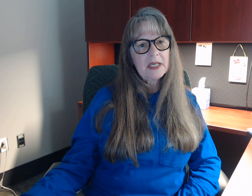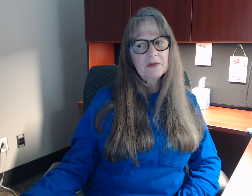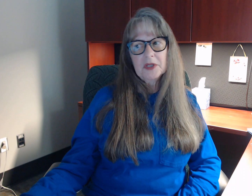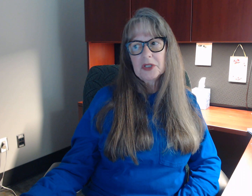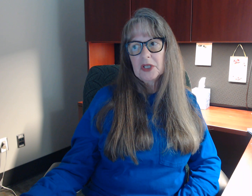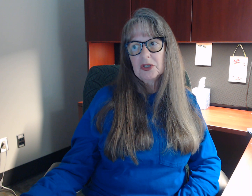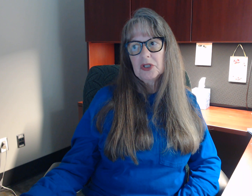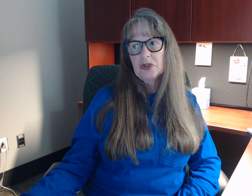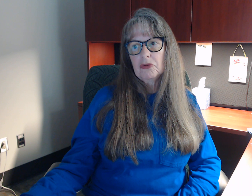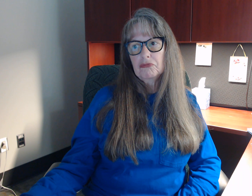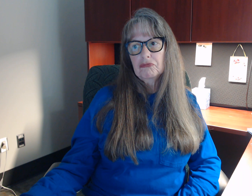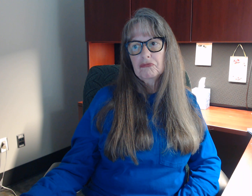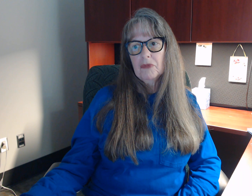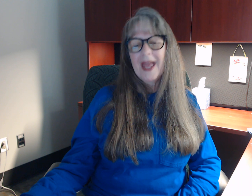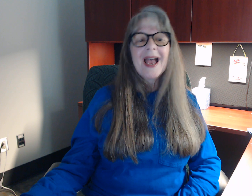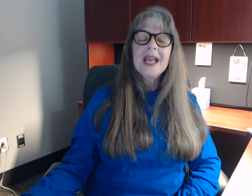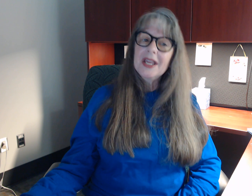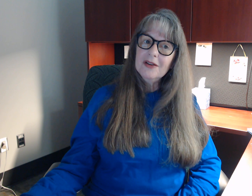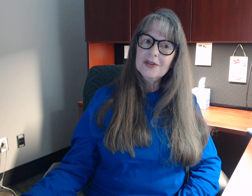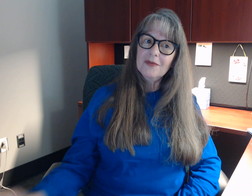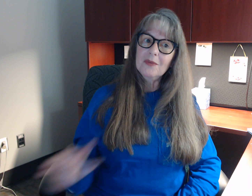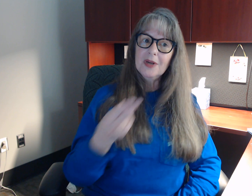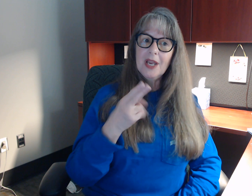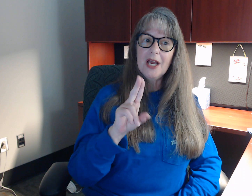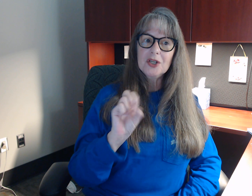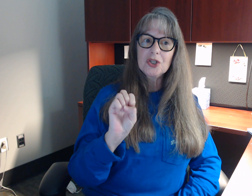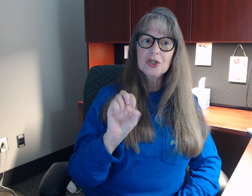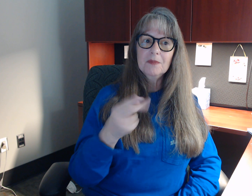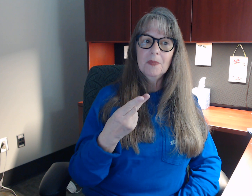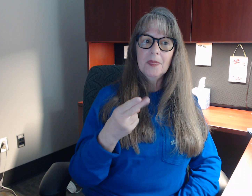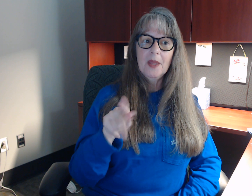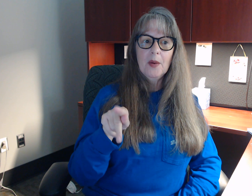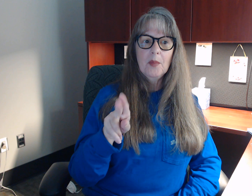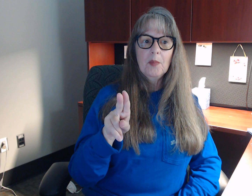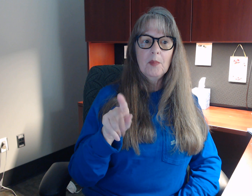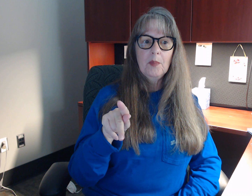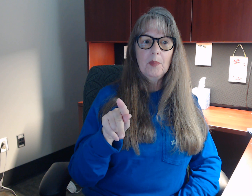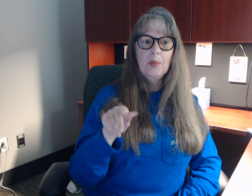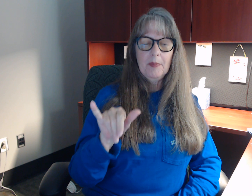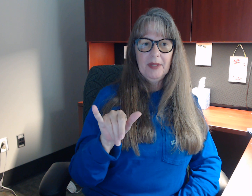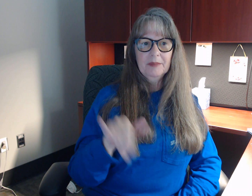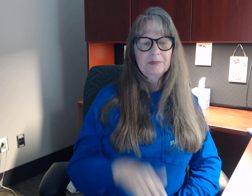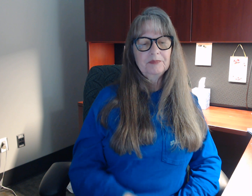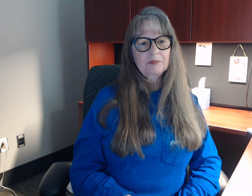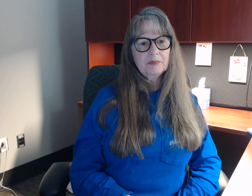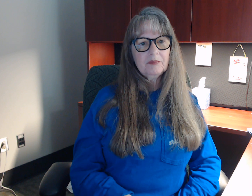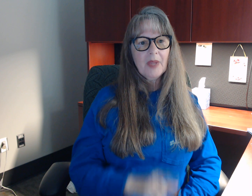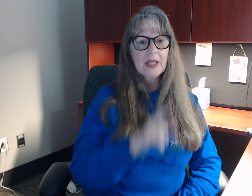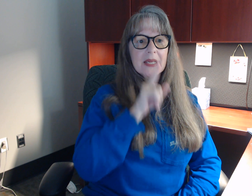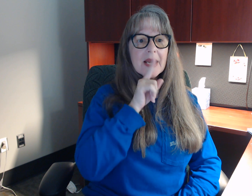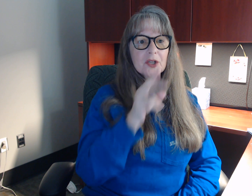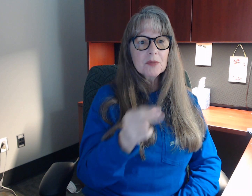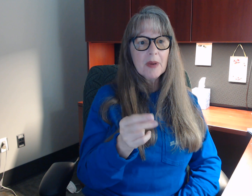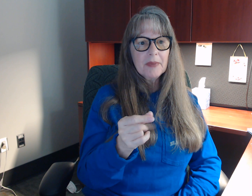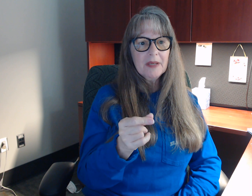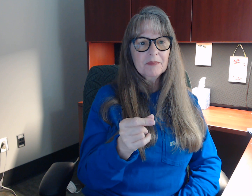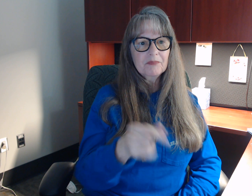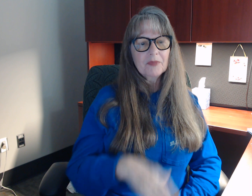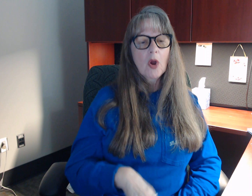as an insult. Here's a fun one, a hush puppy. Like hush puppy. Or